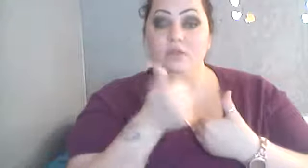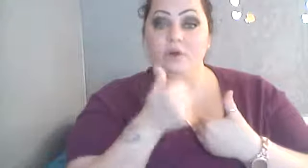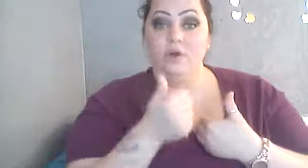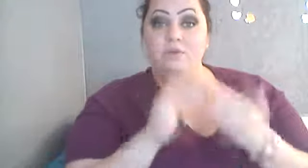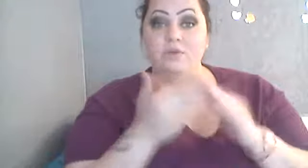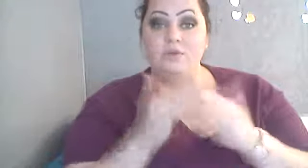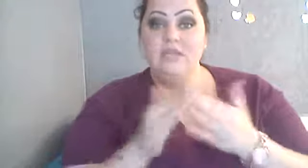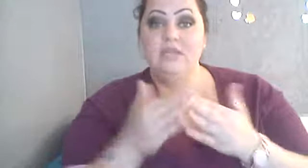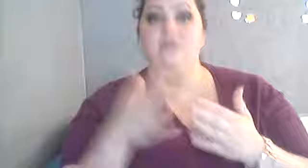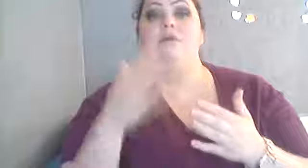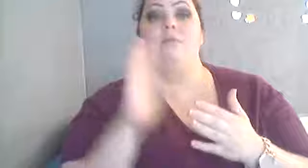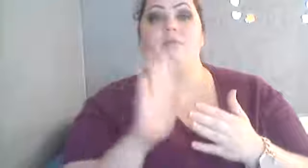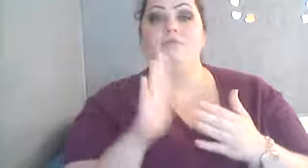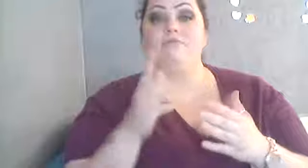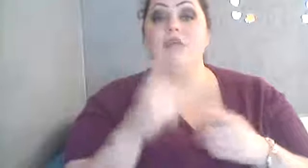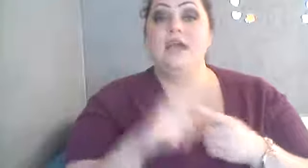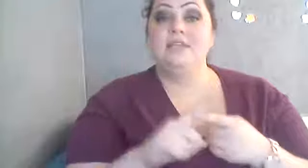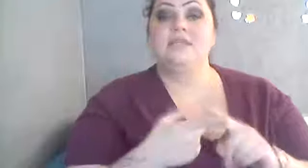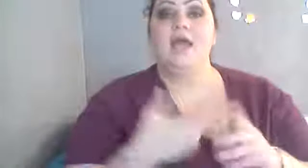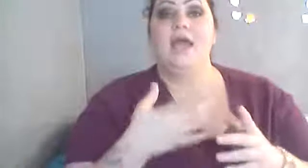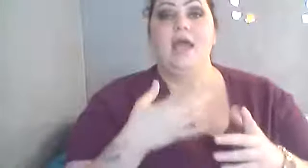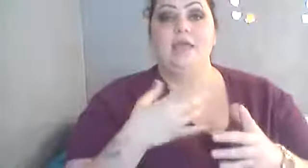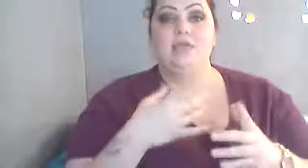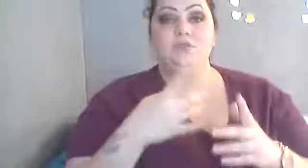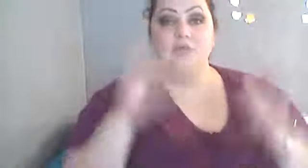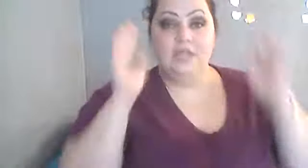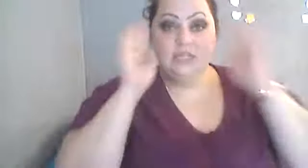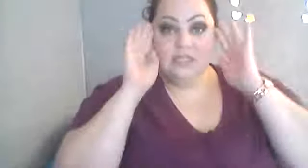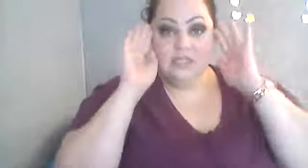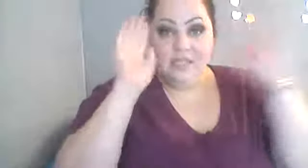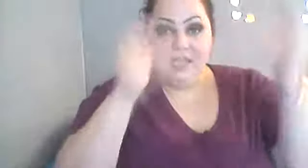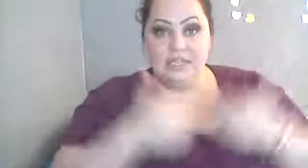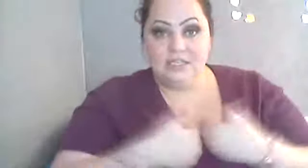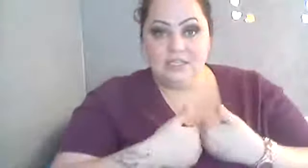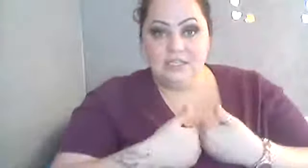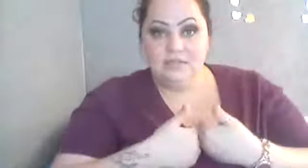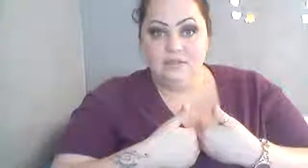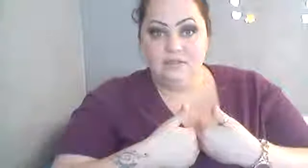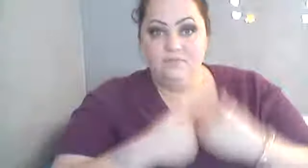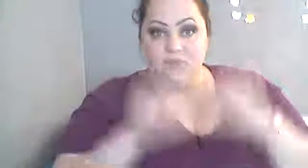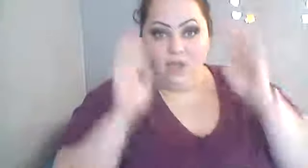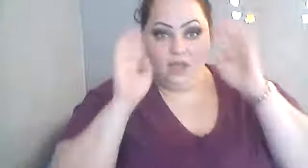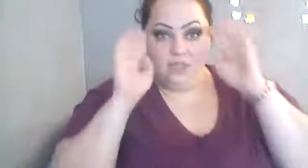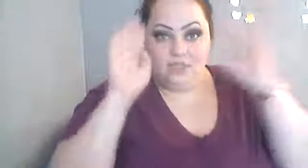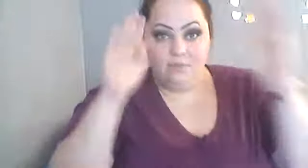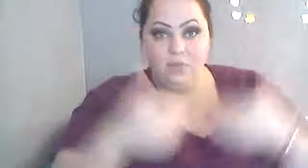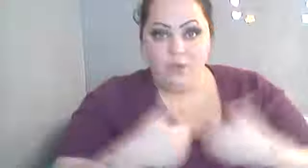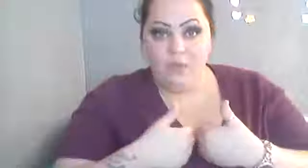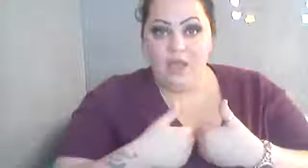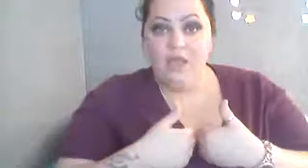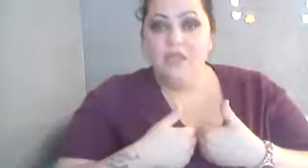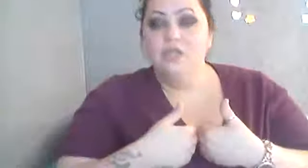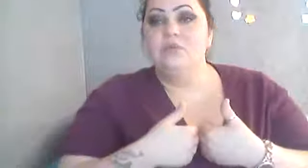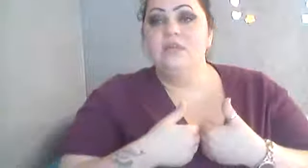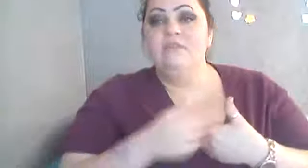her community, her friends, and they told her that it's like this, autism, okay? So even